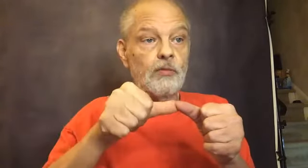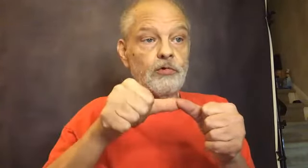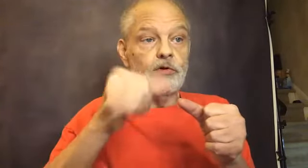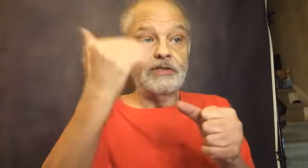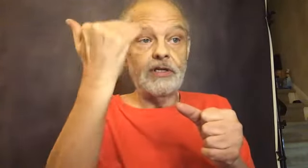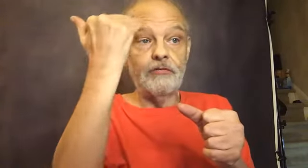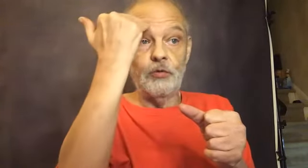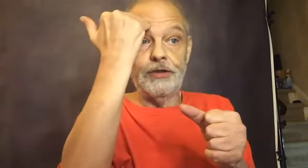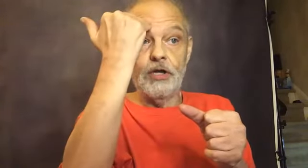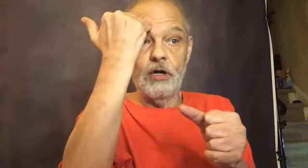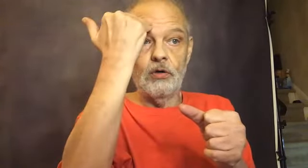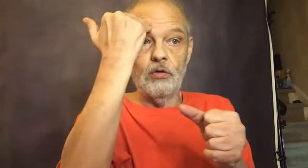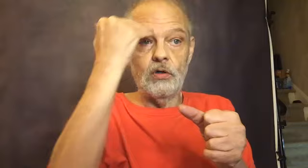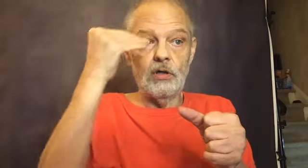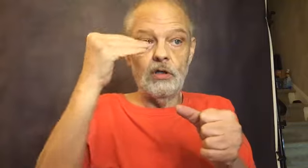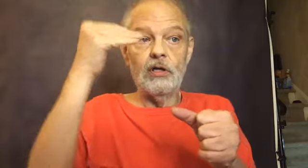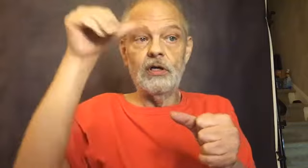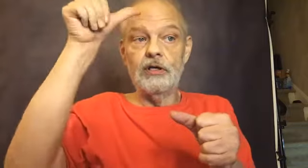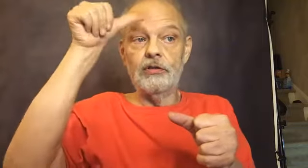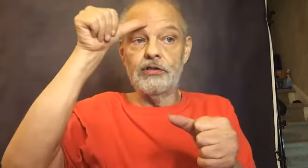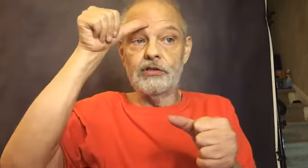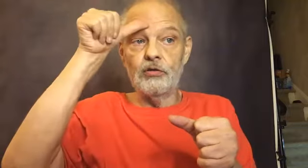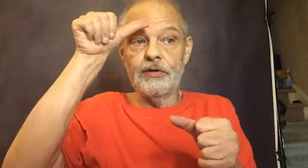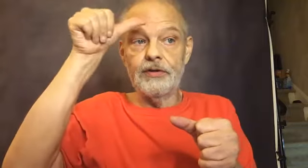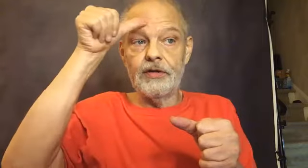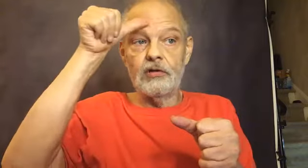Remember, instead of doing no, you just do it with your thumb.